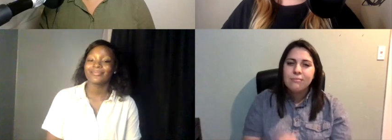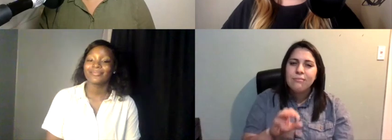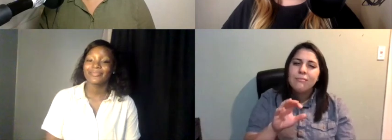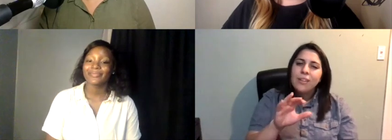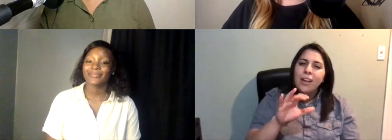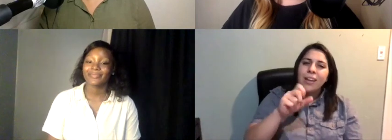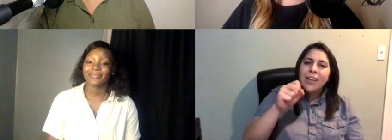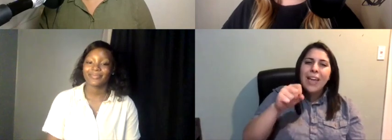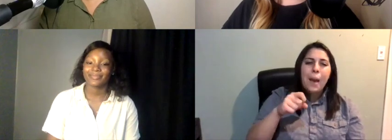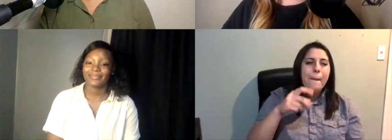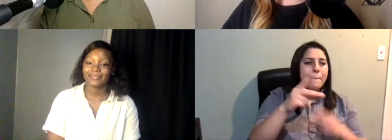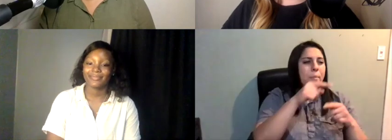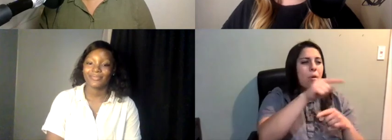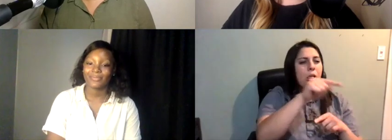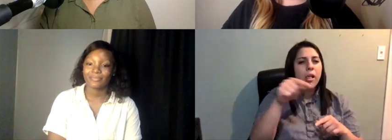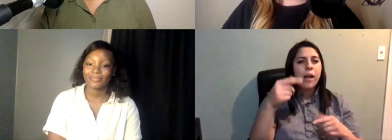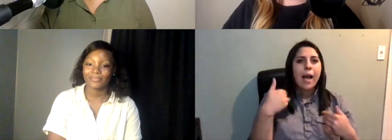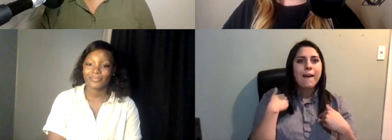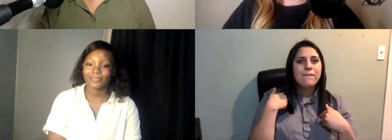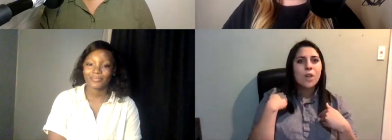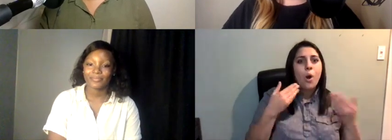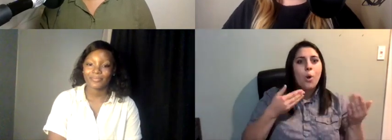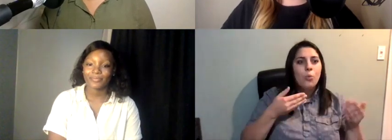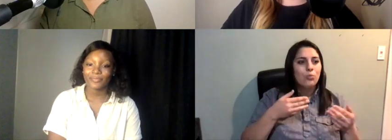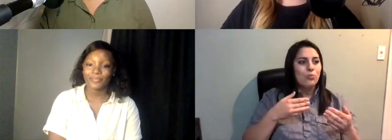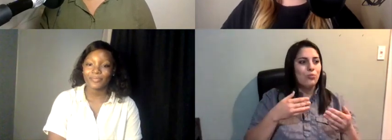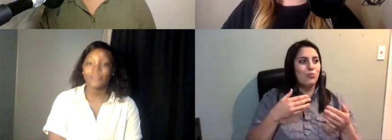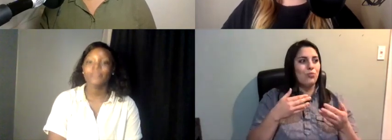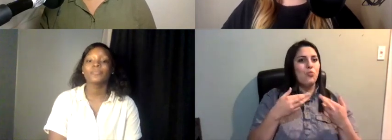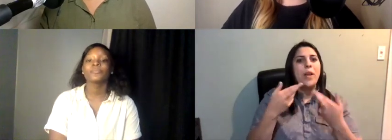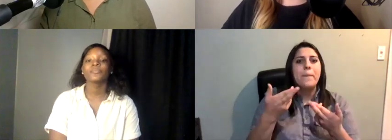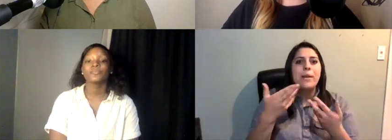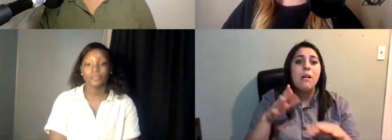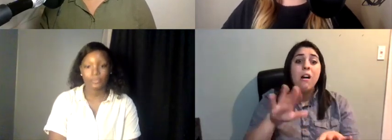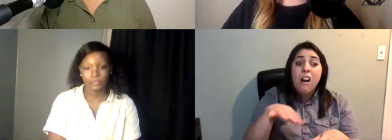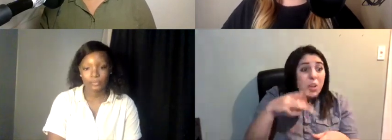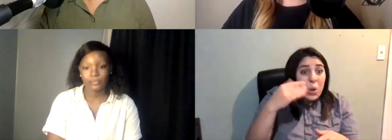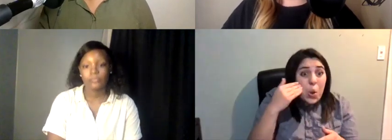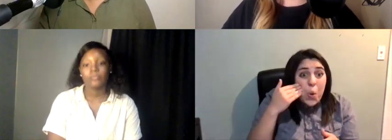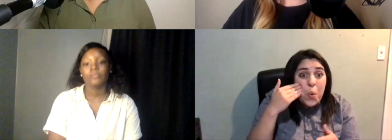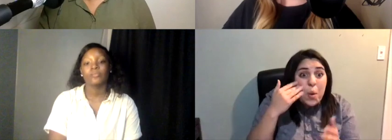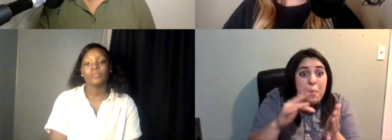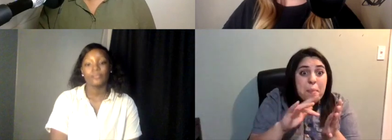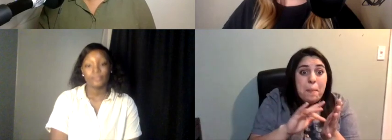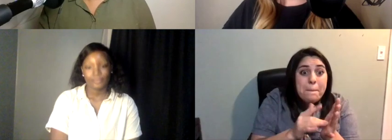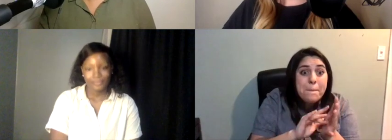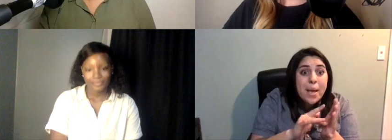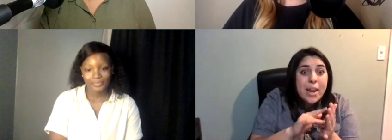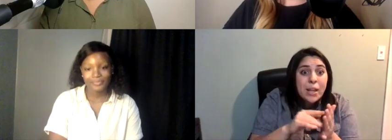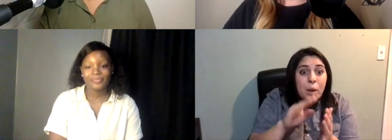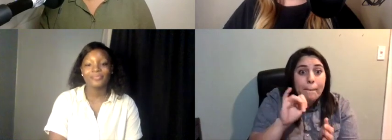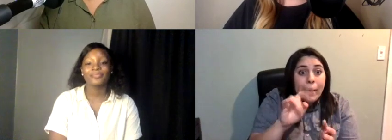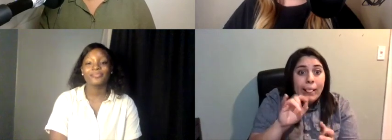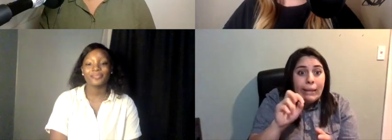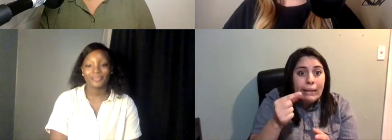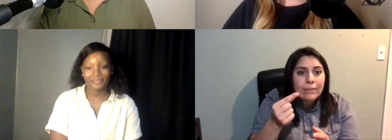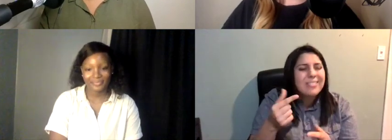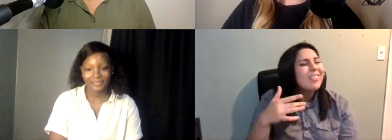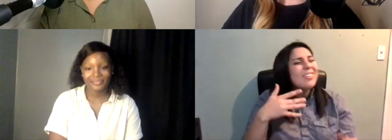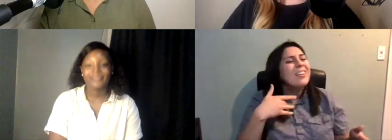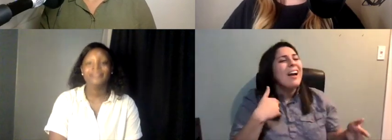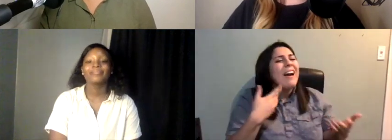job recommendations, like, oh, you know, like, medical billing would be, and I'm like, no. I just left an insurance tech company.